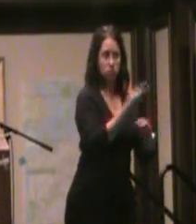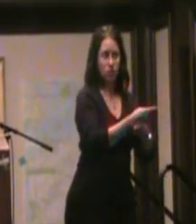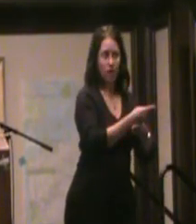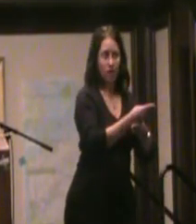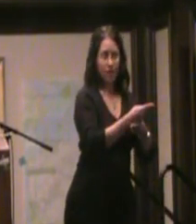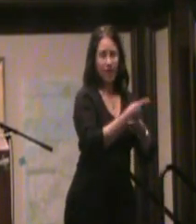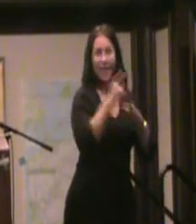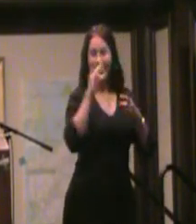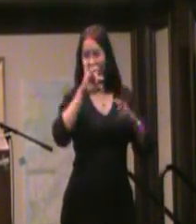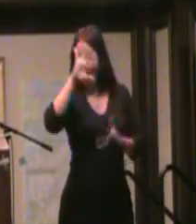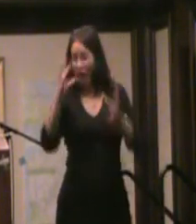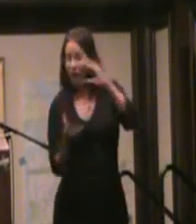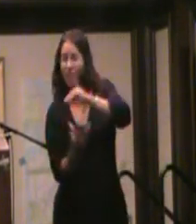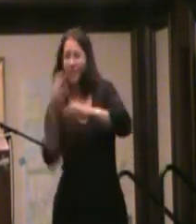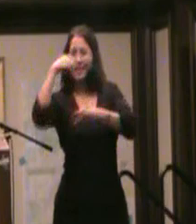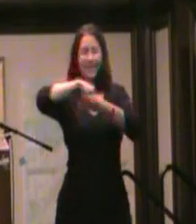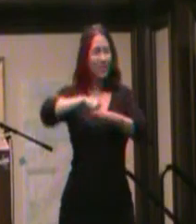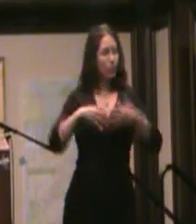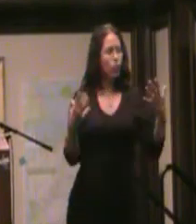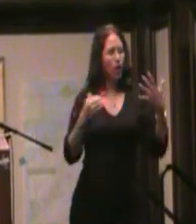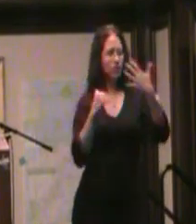the register.